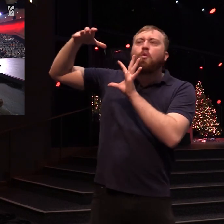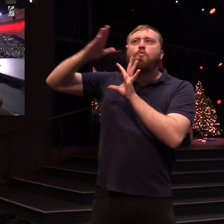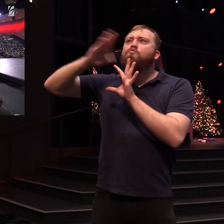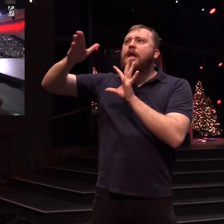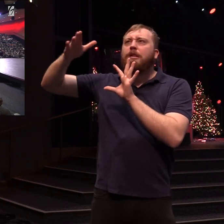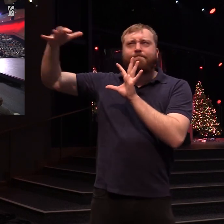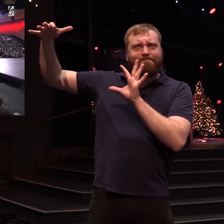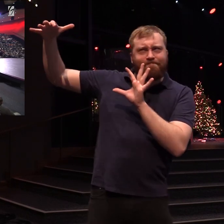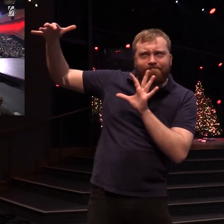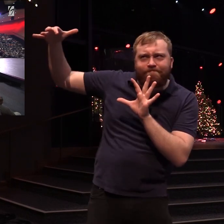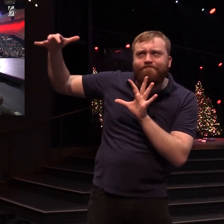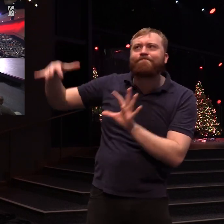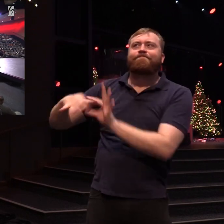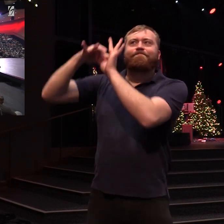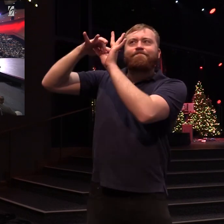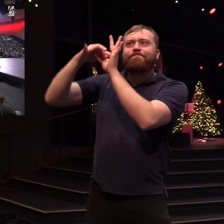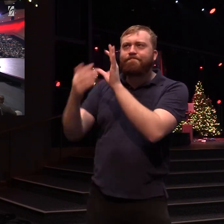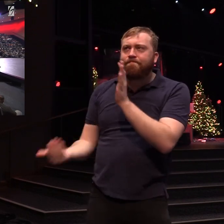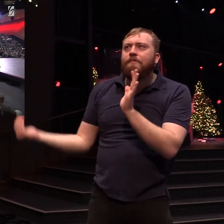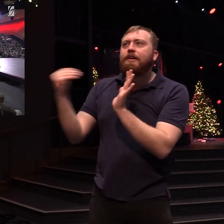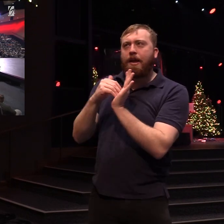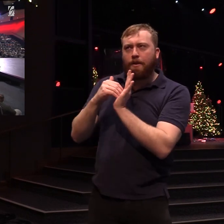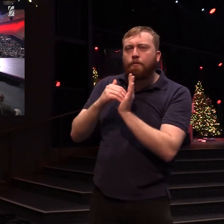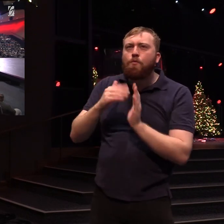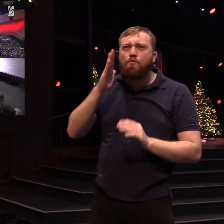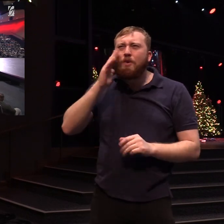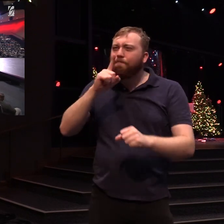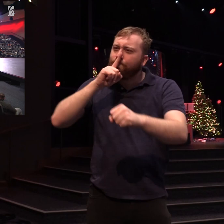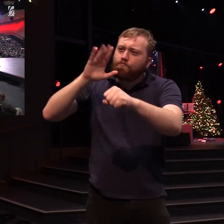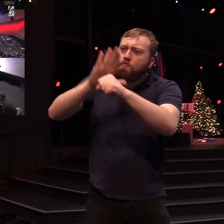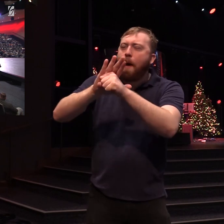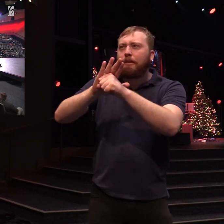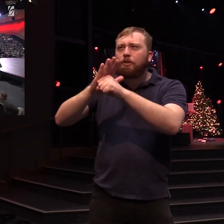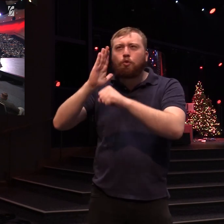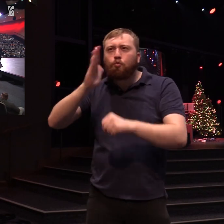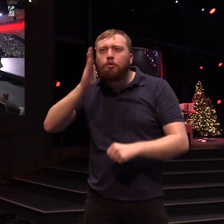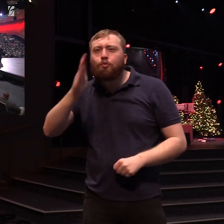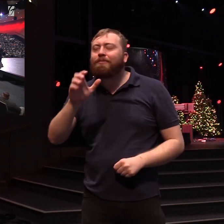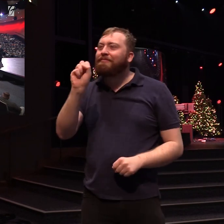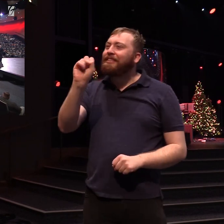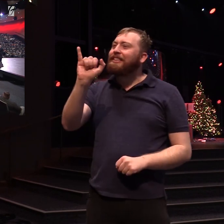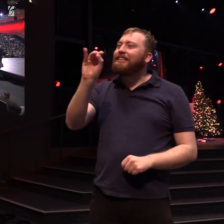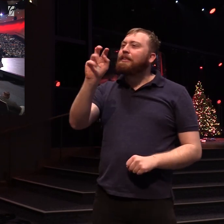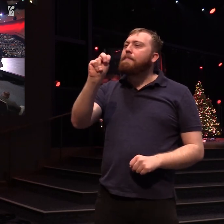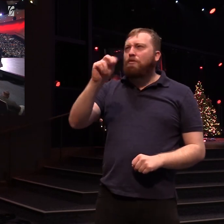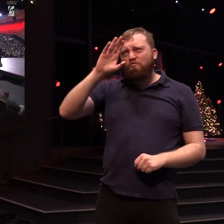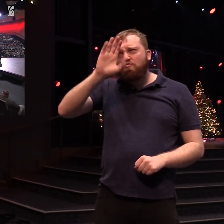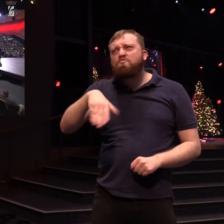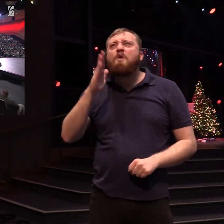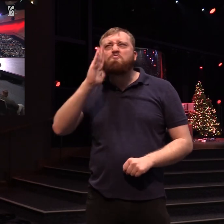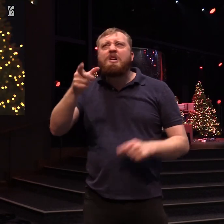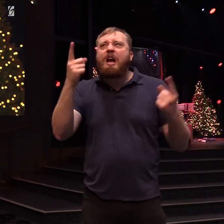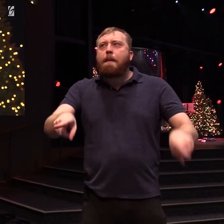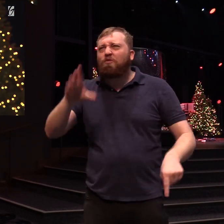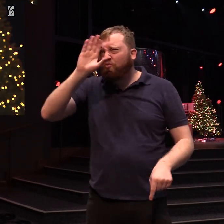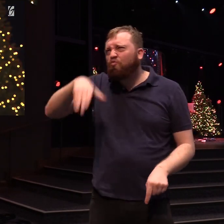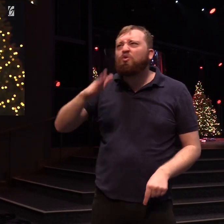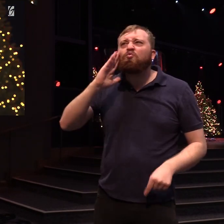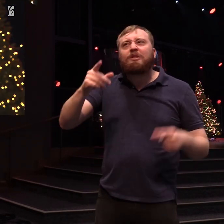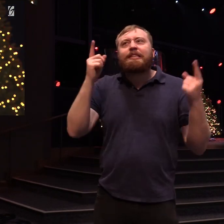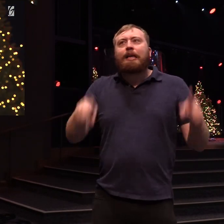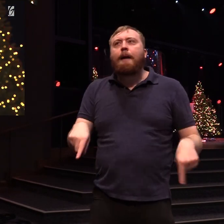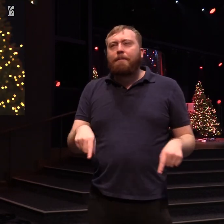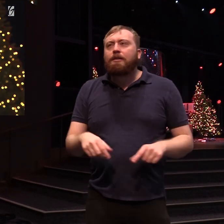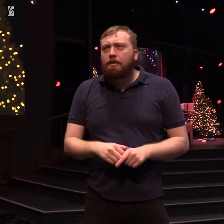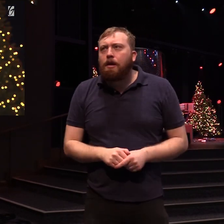and reconcile himself to them. Now, Simeon knew this day would come in his day. The